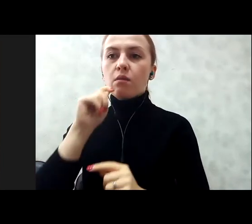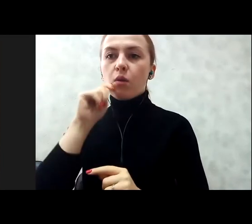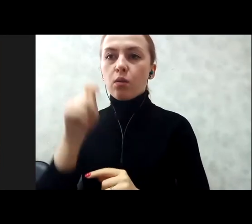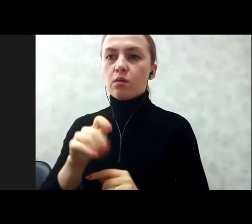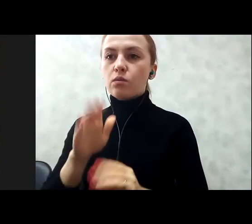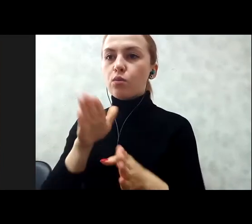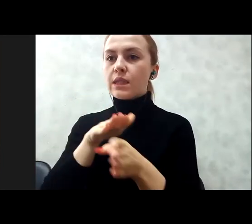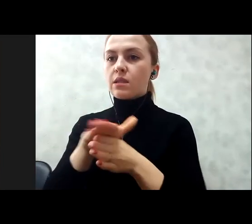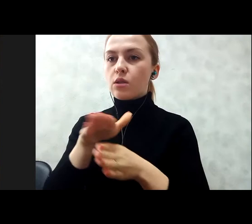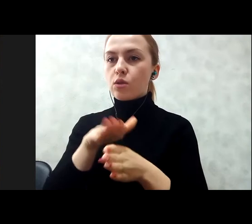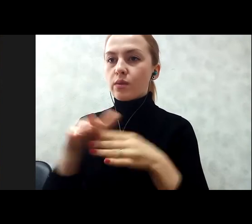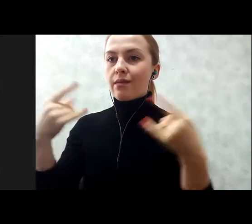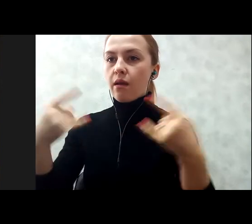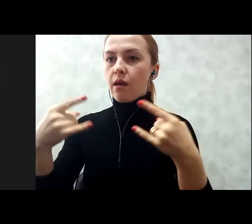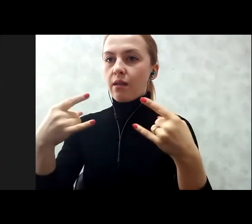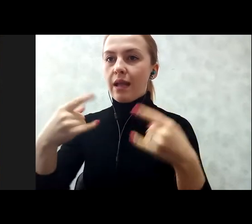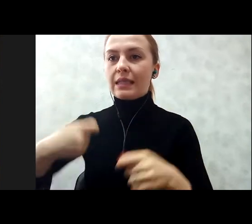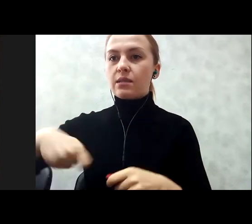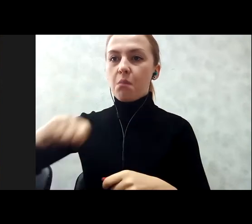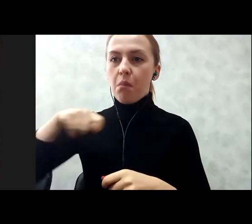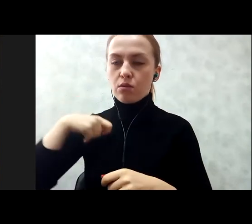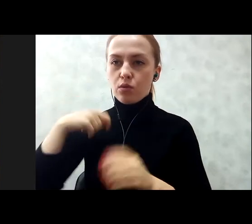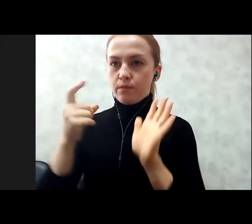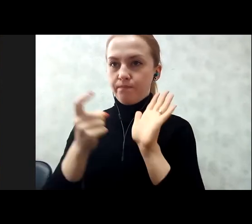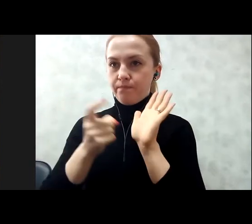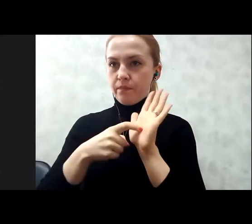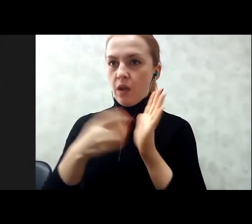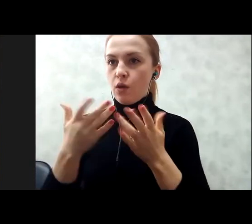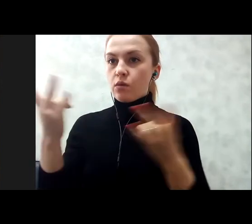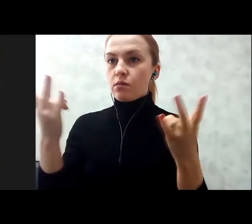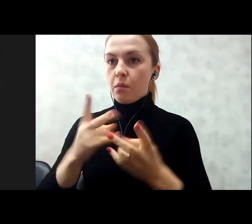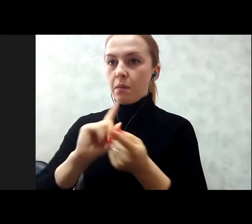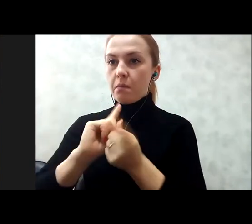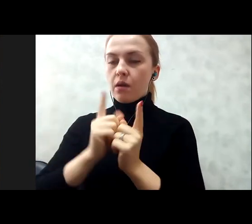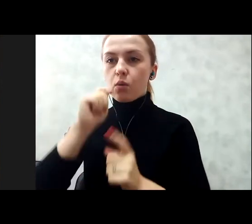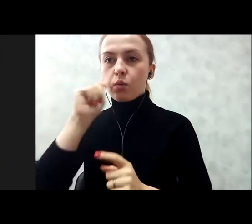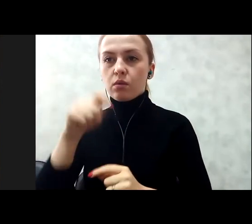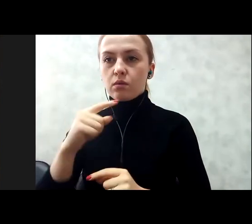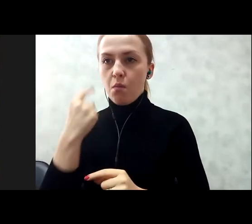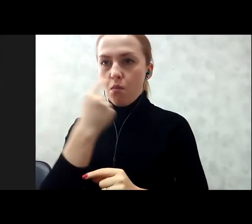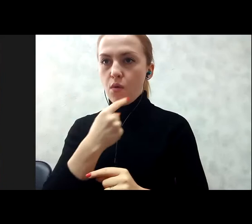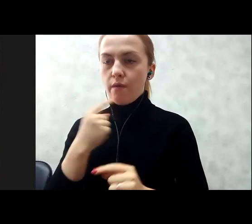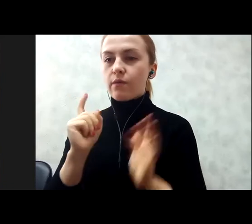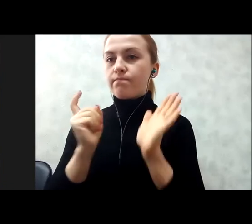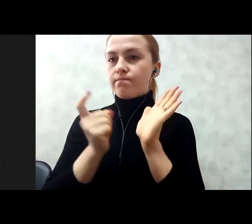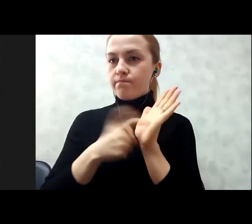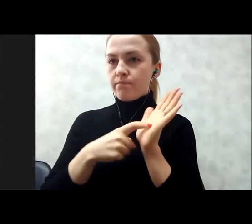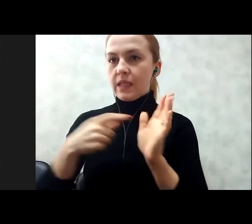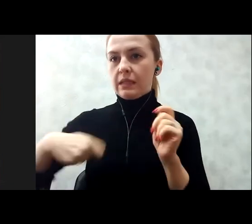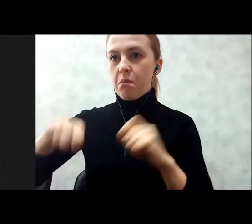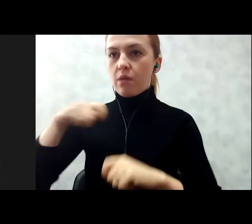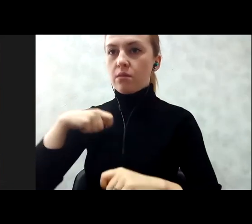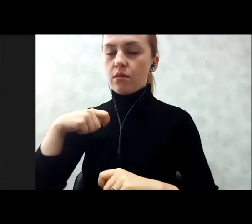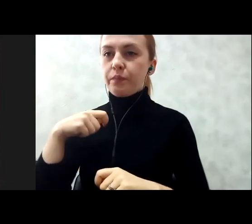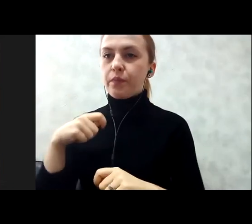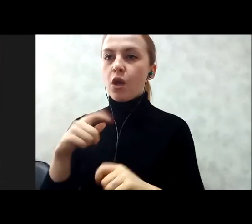want. Ukrainian will be on the Spanish channel. So if you need to hear Ukrainian,